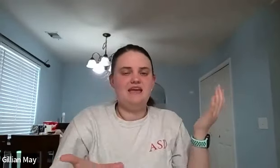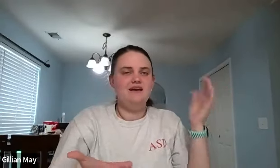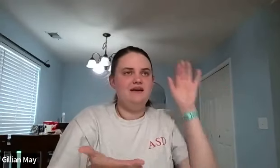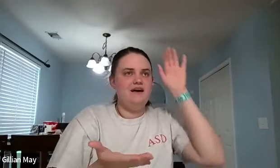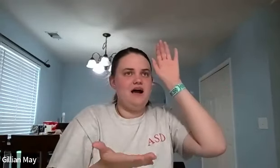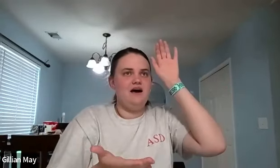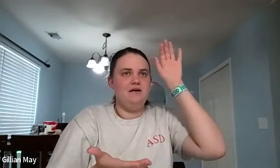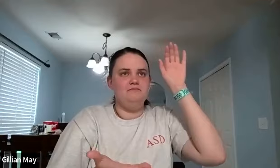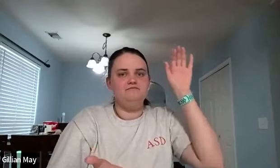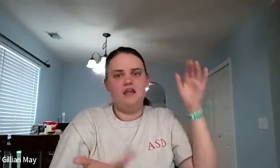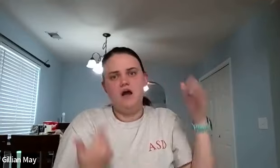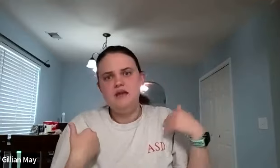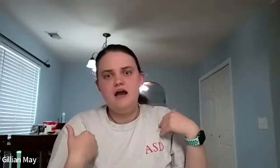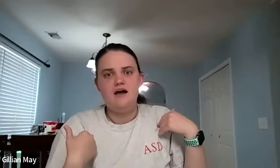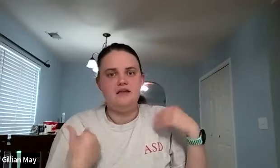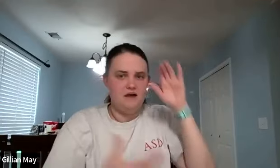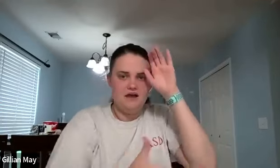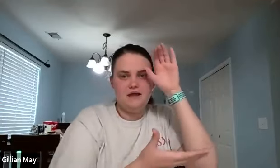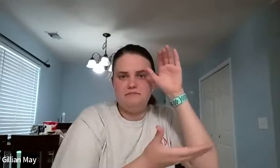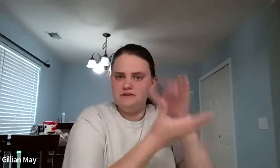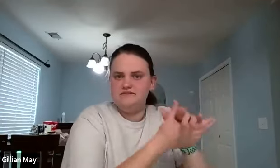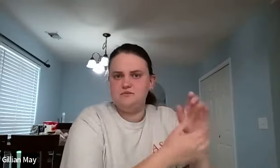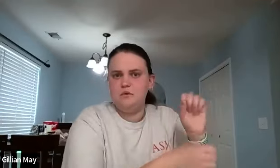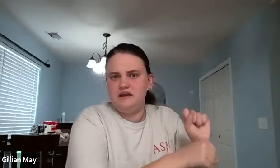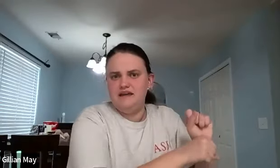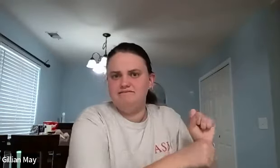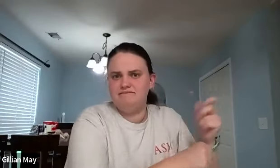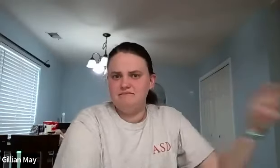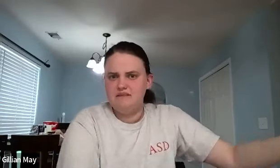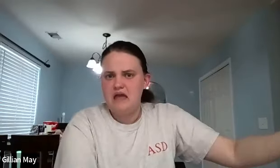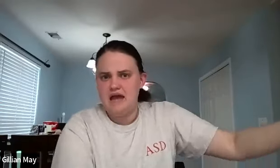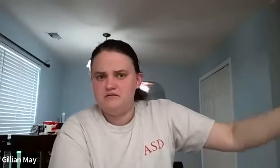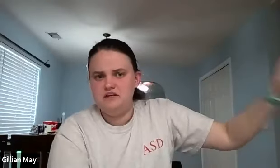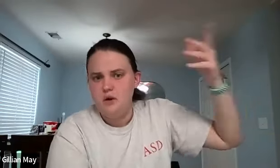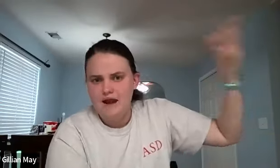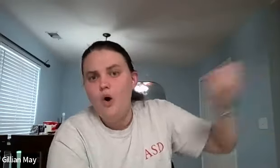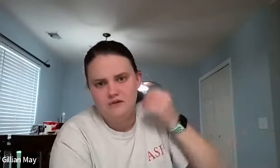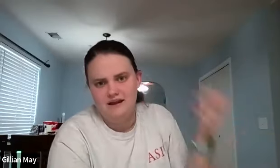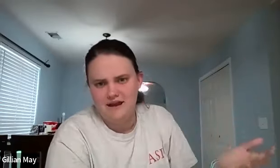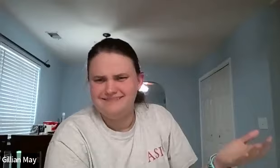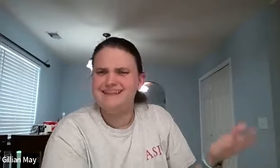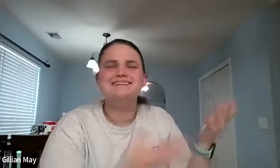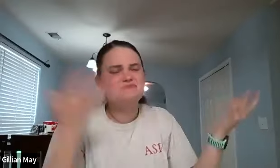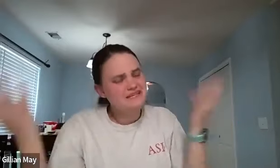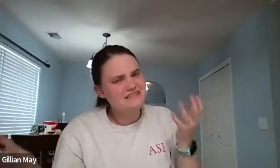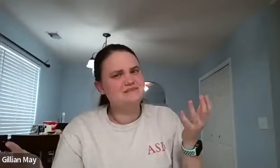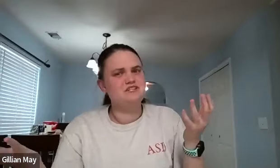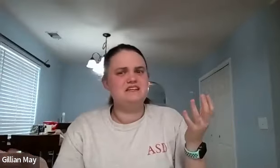say, oh yeah, like my belief is working at home right now. That doesn't make sense as much as saying,